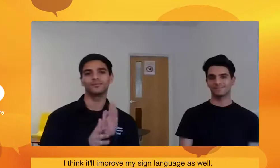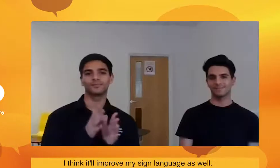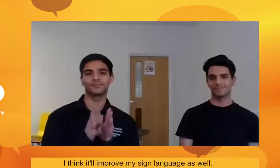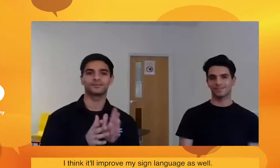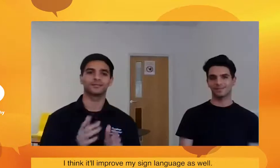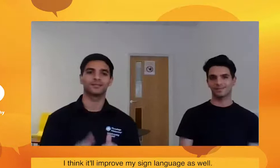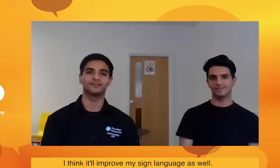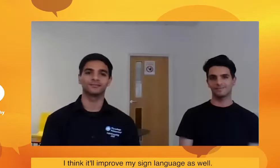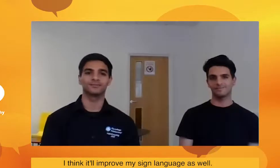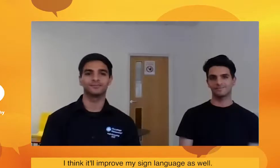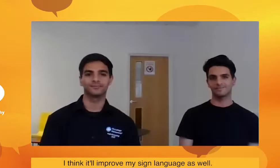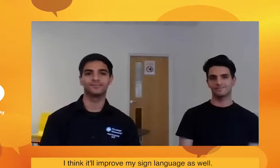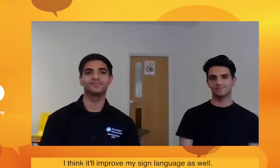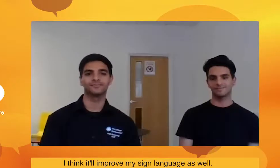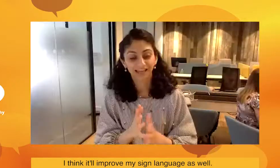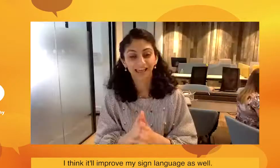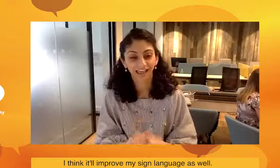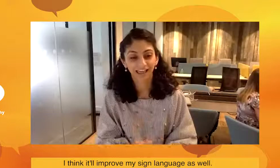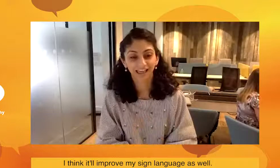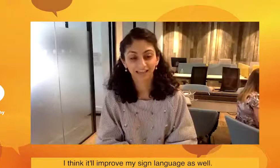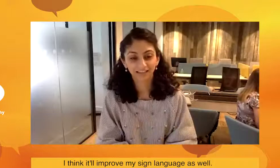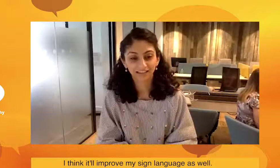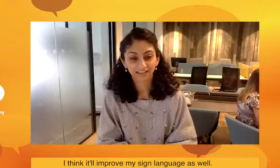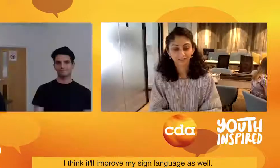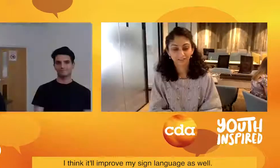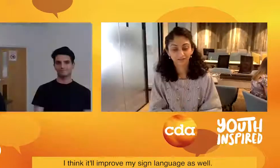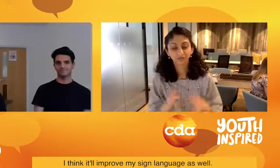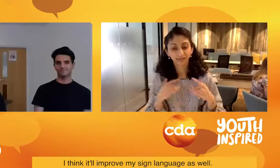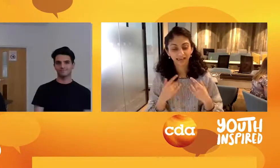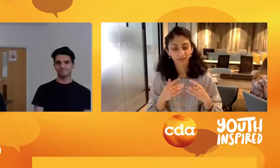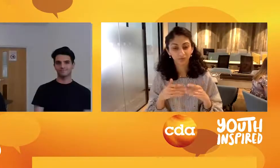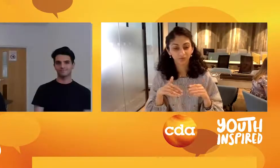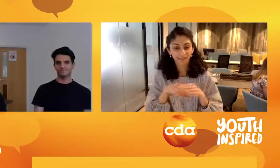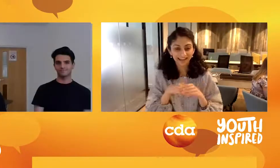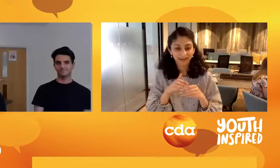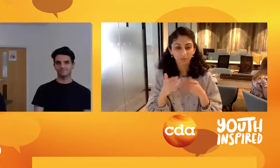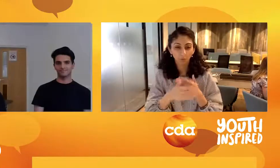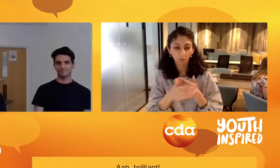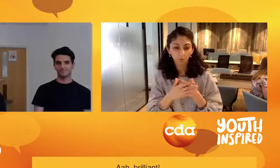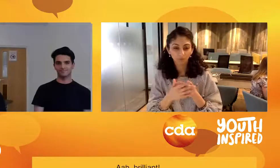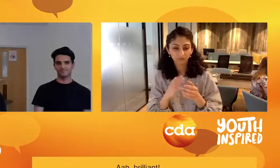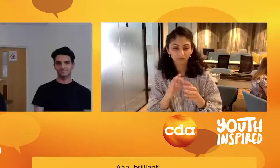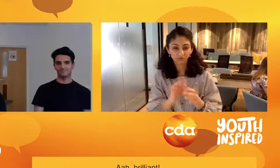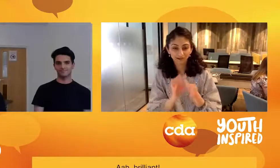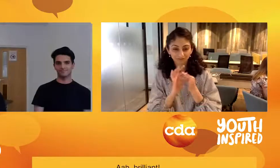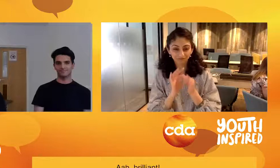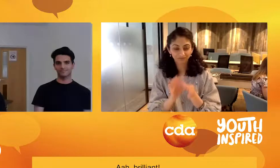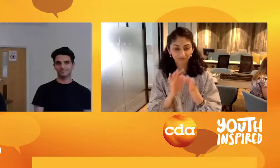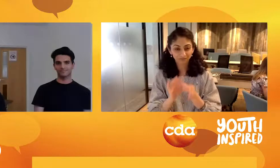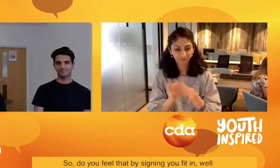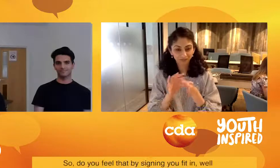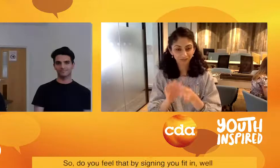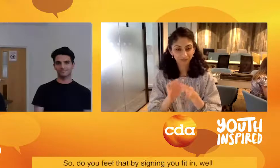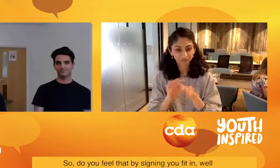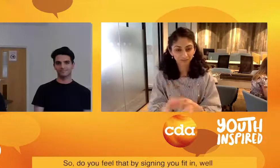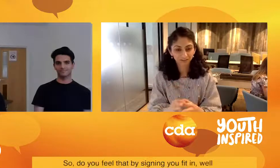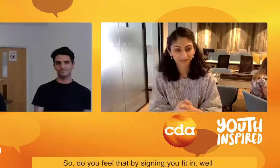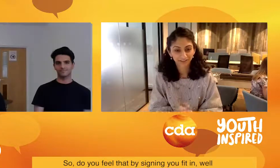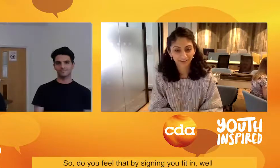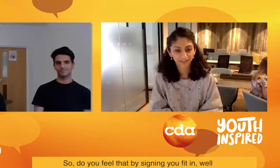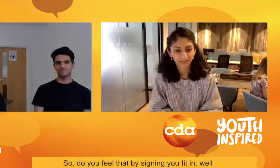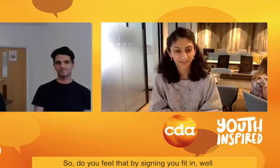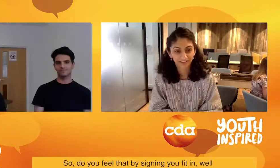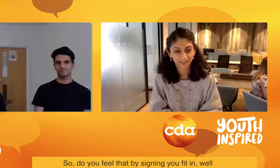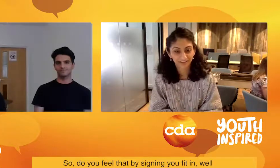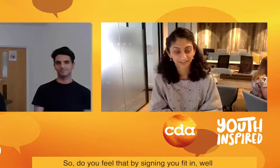I think it'll improve my sign language as well. Yeah, it's much better to sign with people. Oh, brilliant. So do you feel that by signing